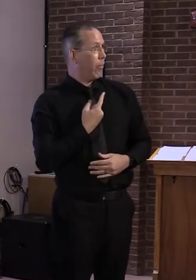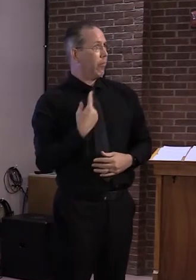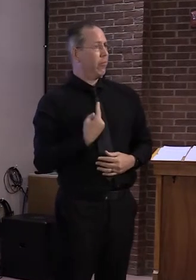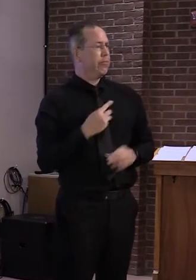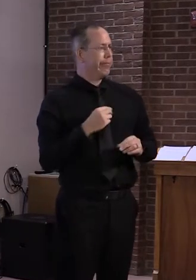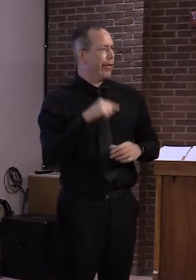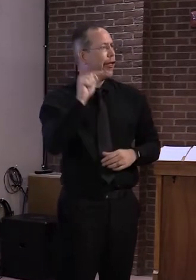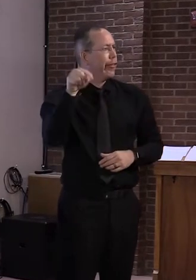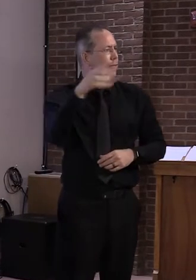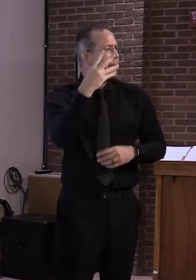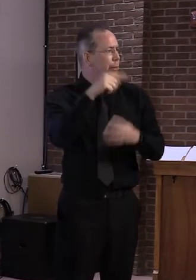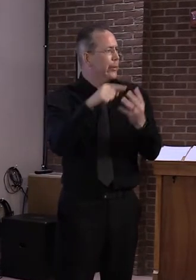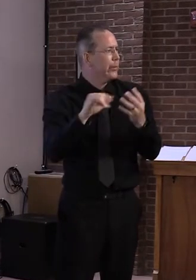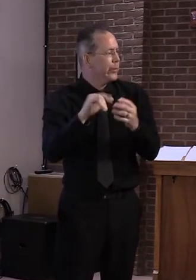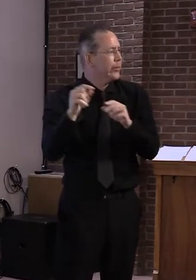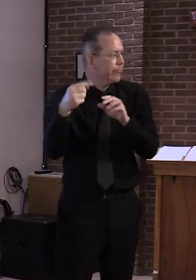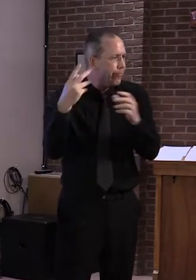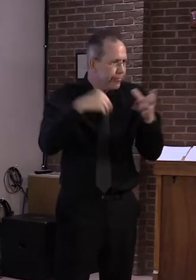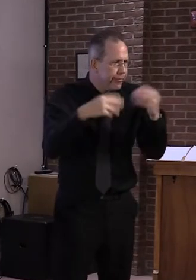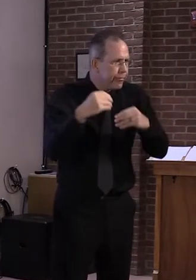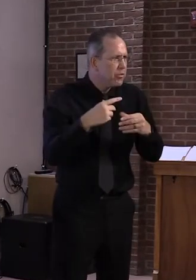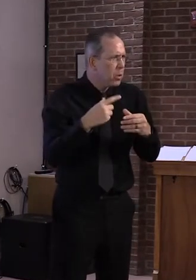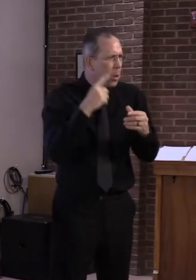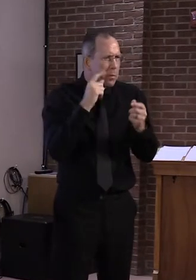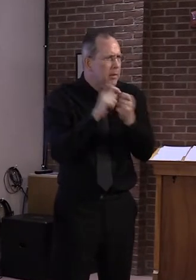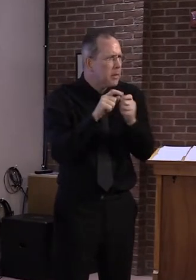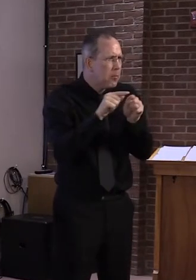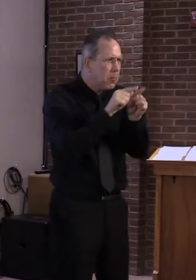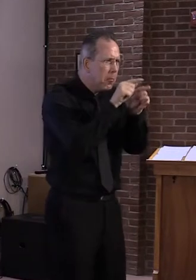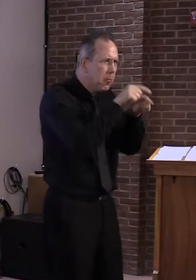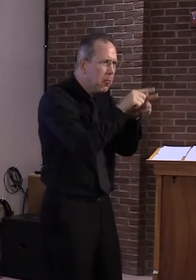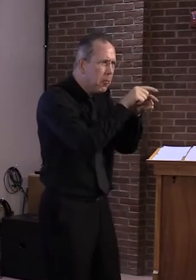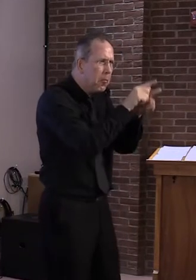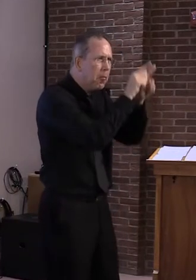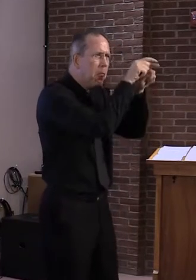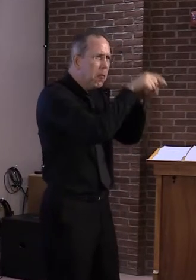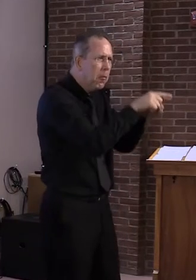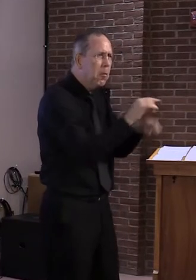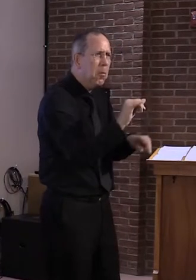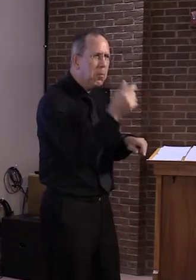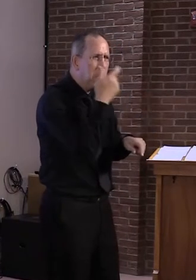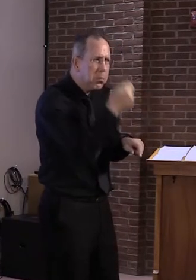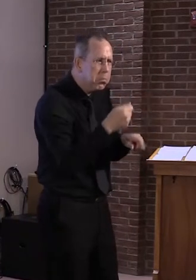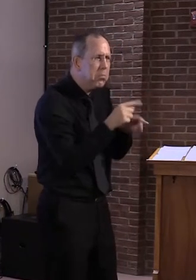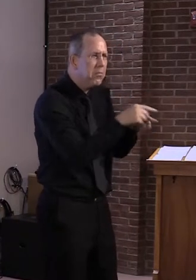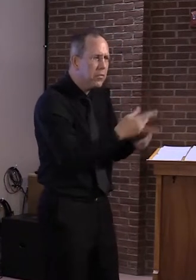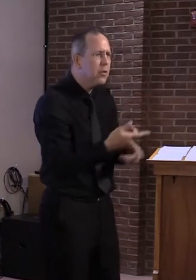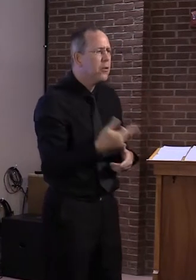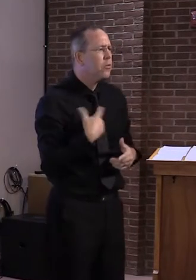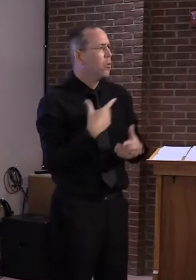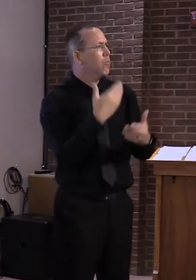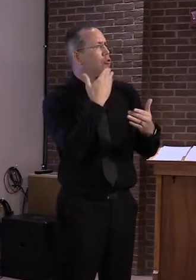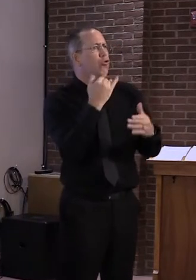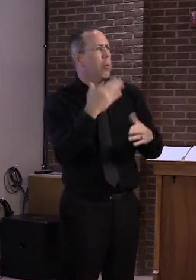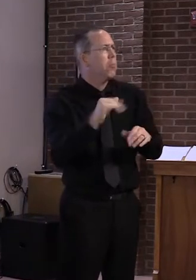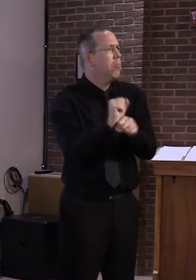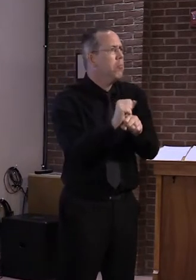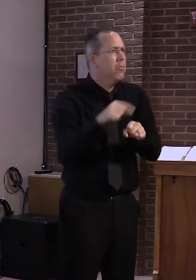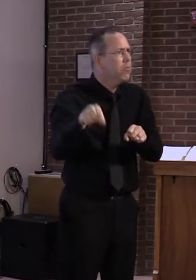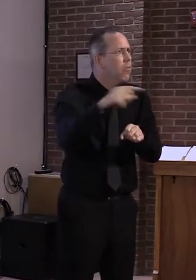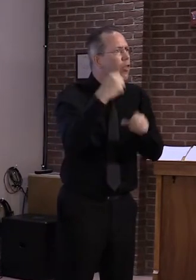the similarities are actually very remarkable. You'll also notice Vermont is doing a good job at containing these outbreaks and these